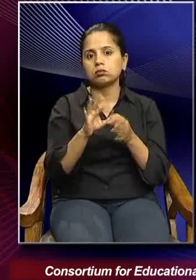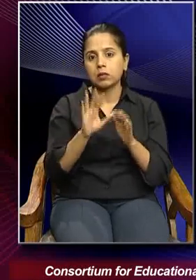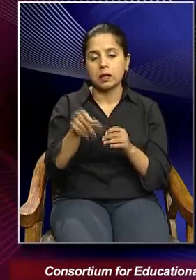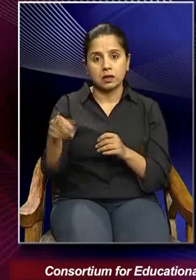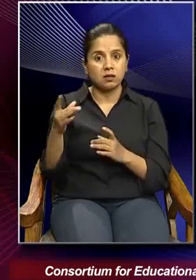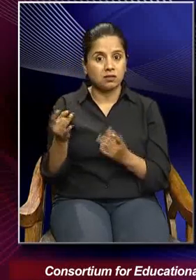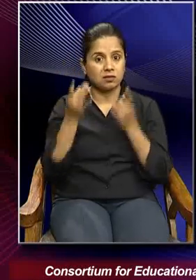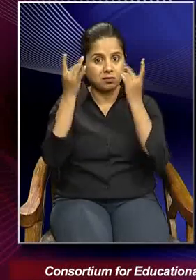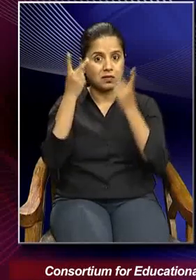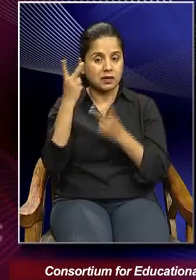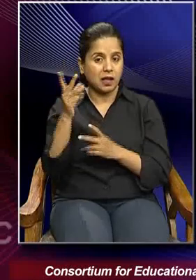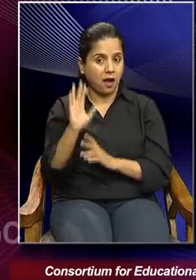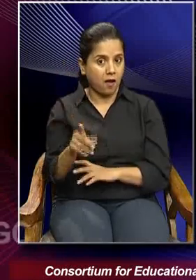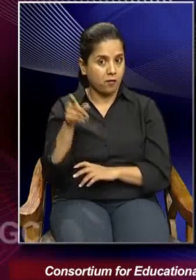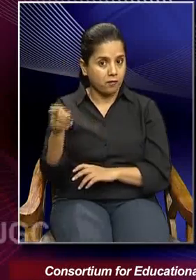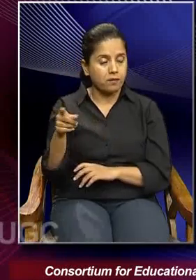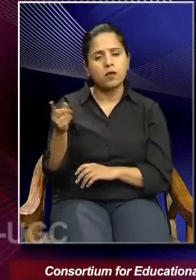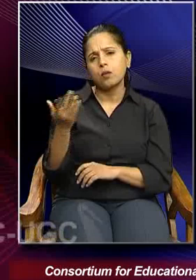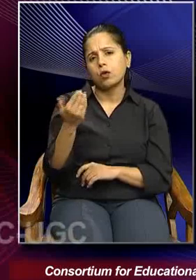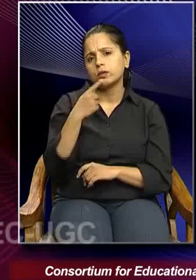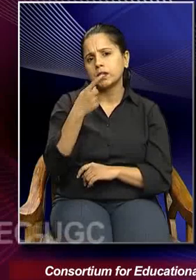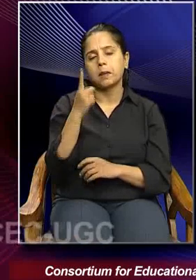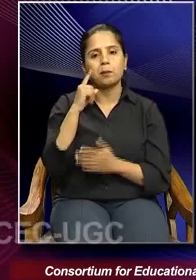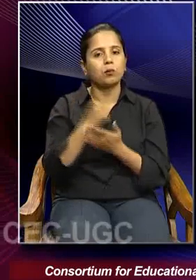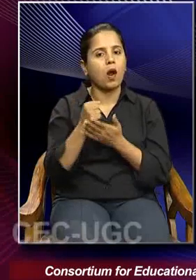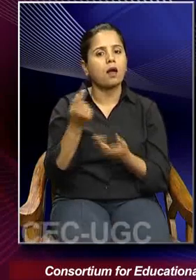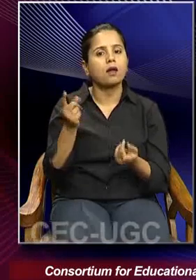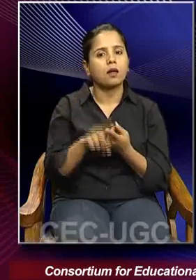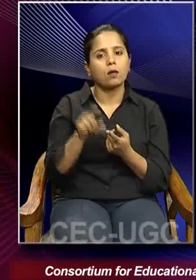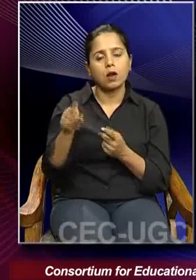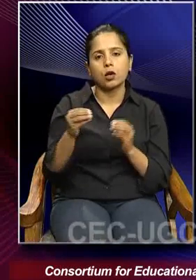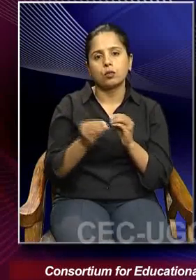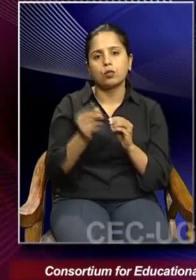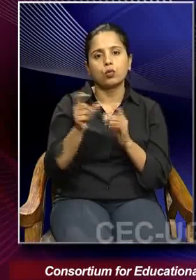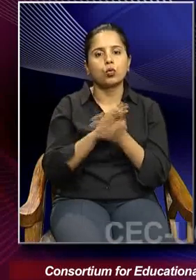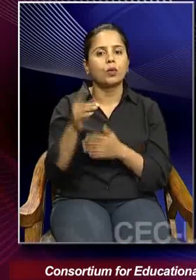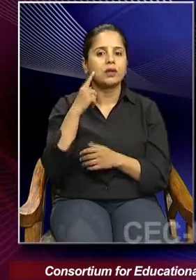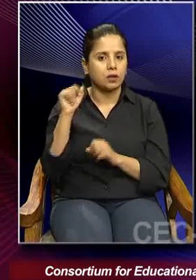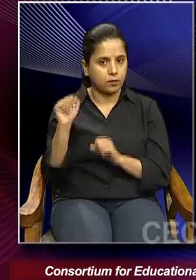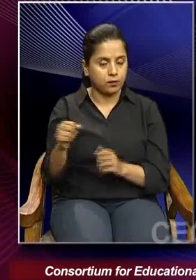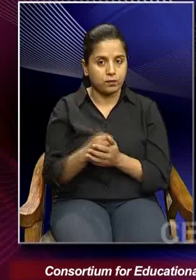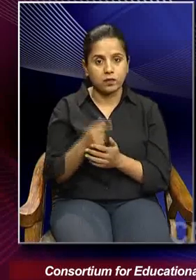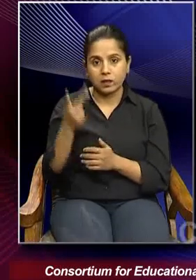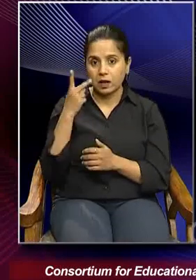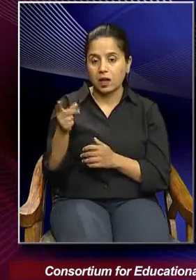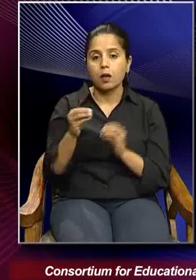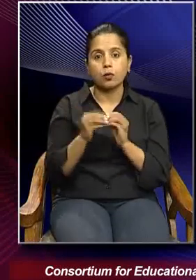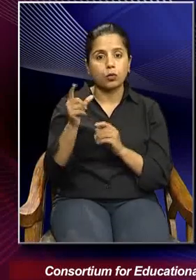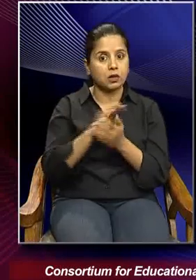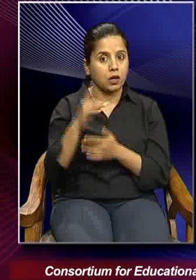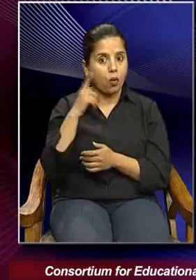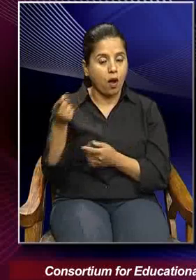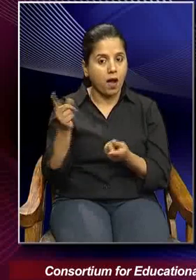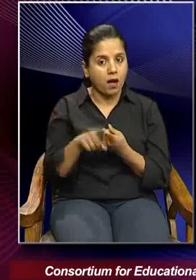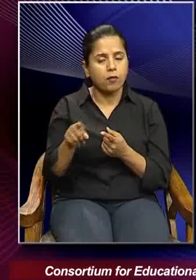ahankar, you can say, is the practical element of the buddhi. And since it is a practical element of buddhi,